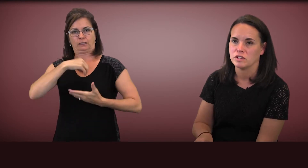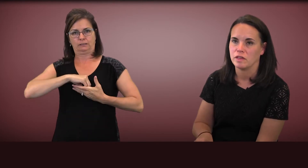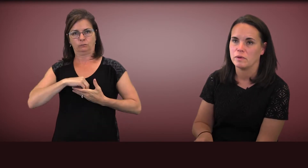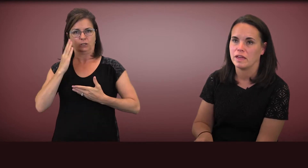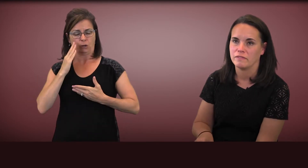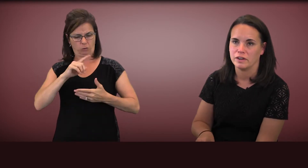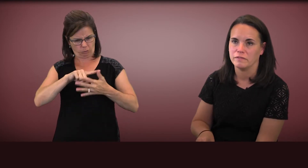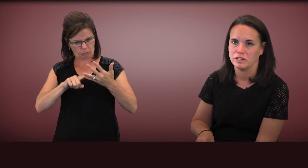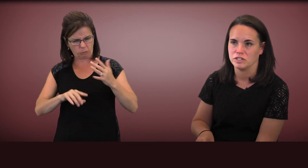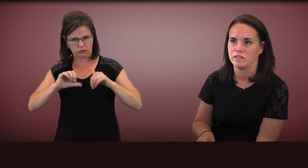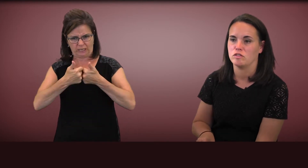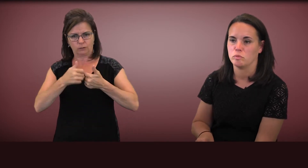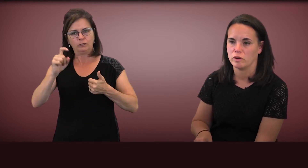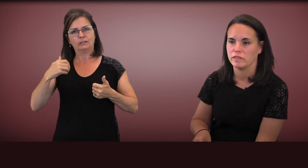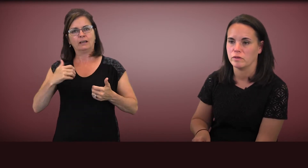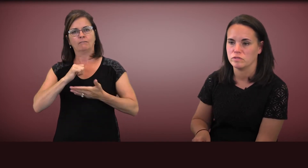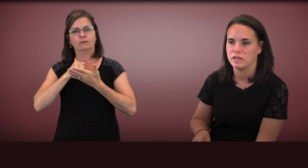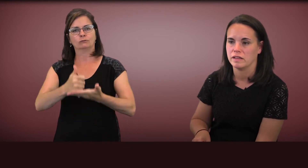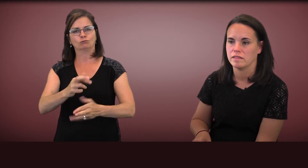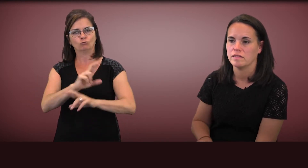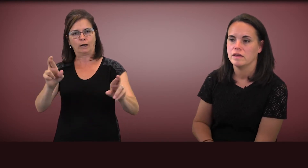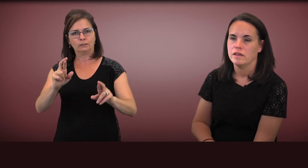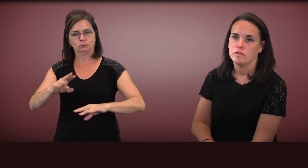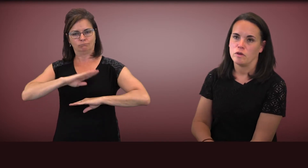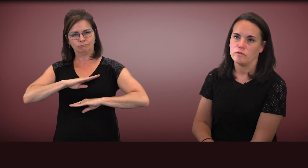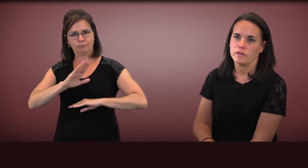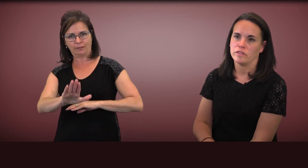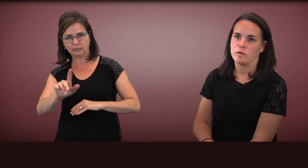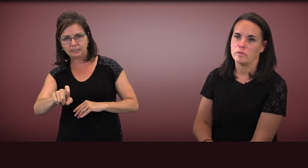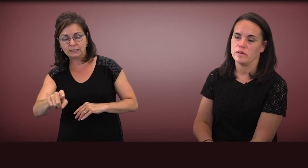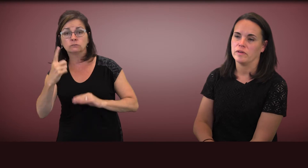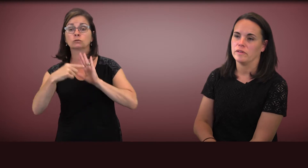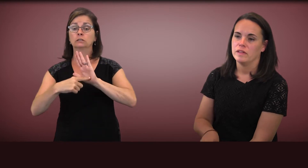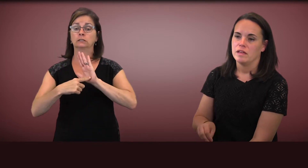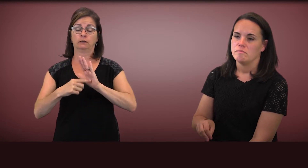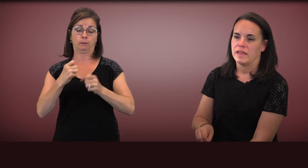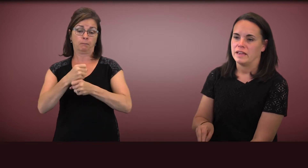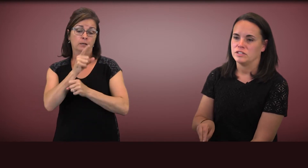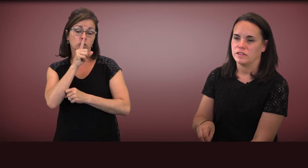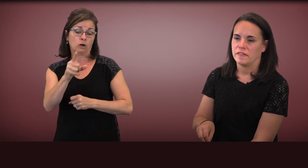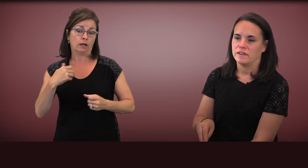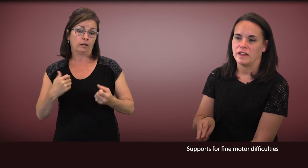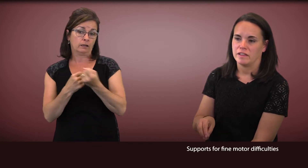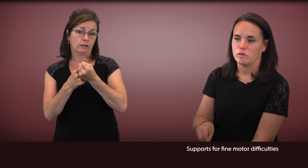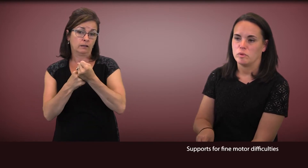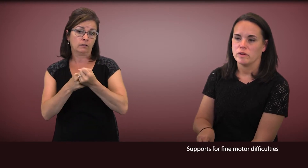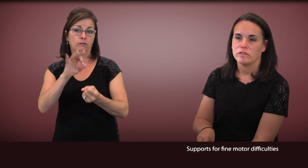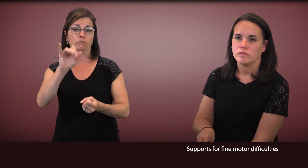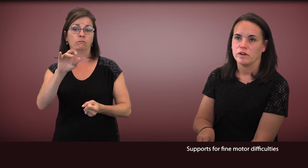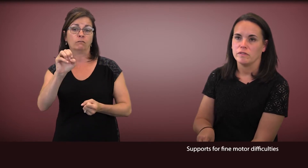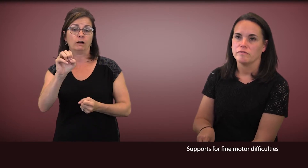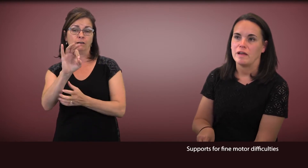and make sure that we have interventions supporting those needs. So for example, making sure that they're getting supports for fine